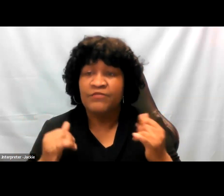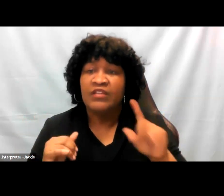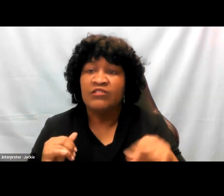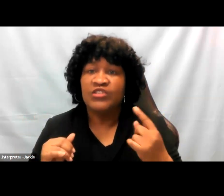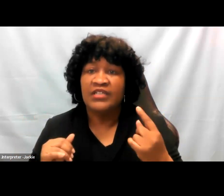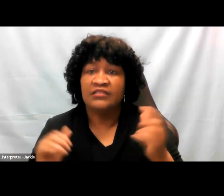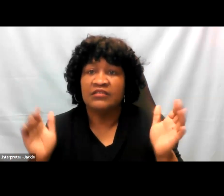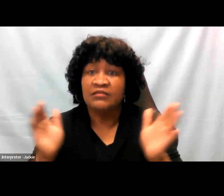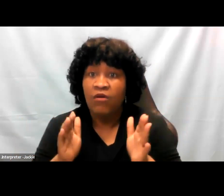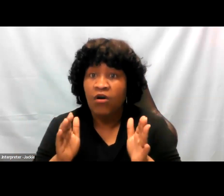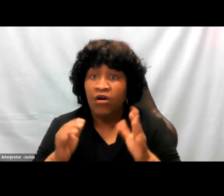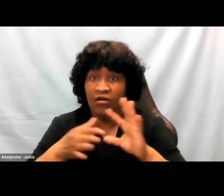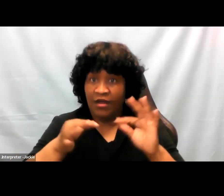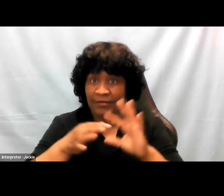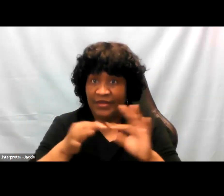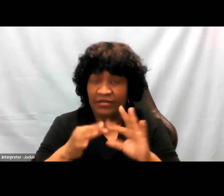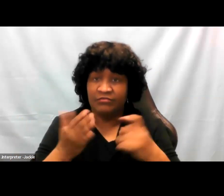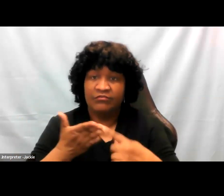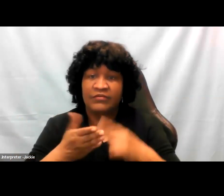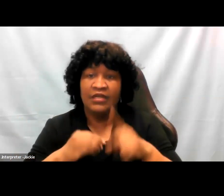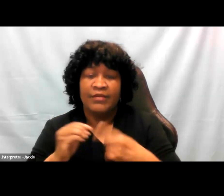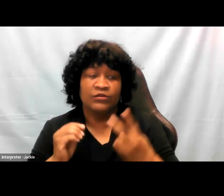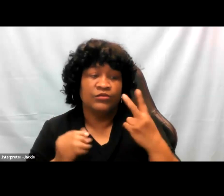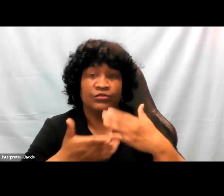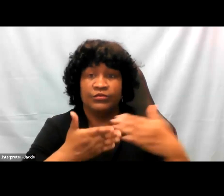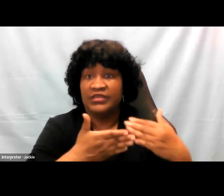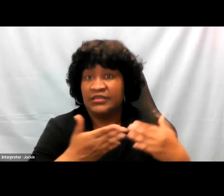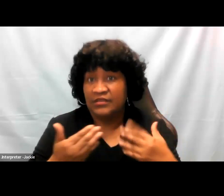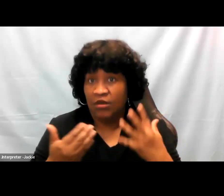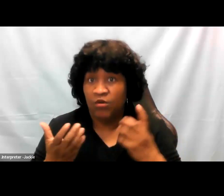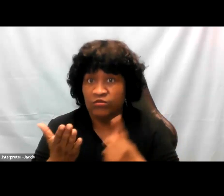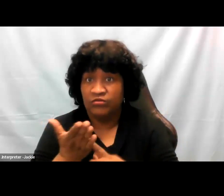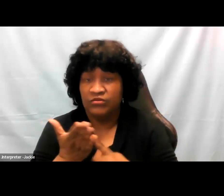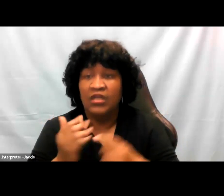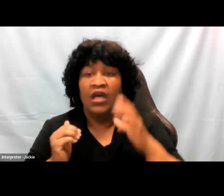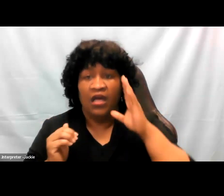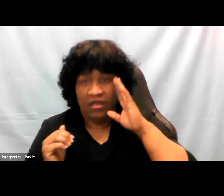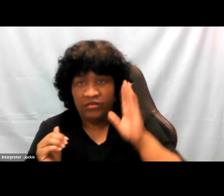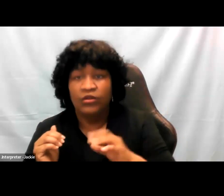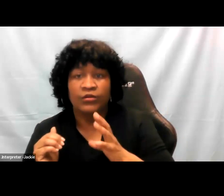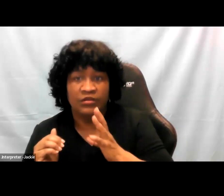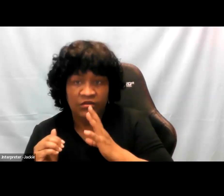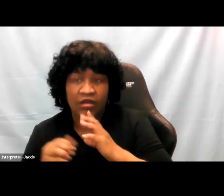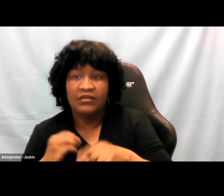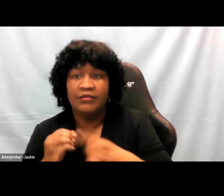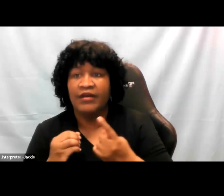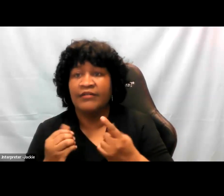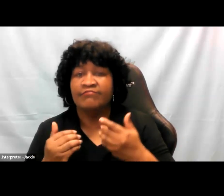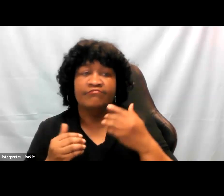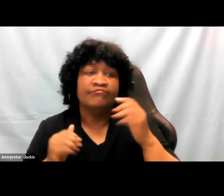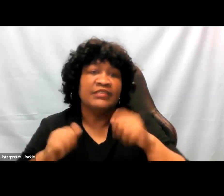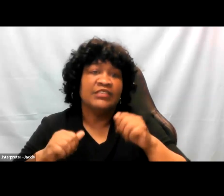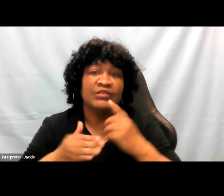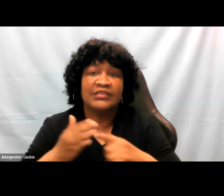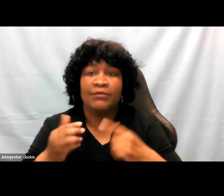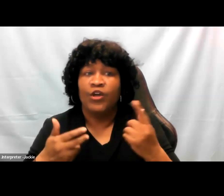a small comment about a couple of pieces about, I know we're talking about someone to come or potentially somewhere to